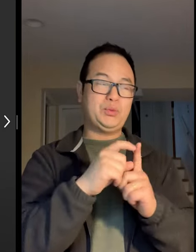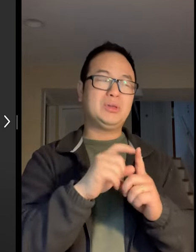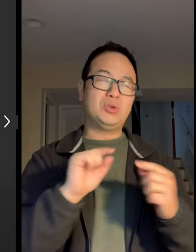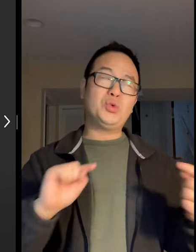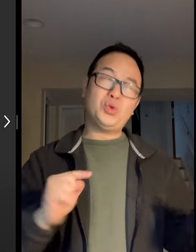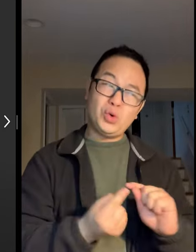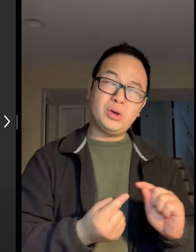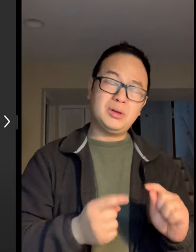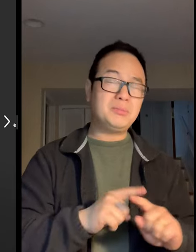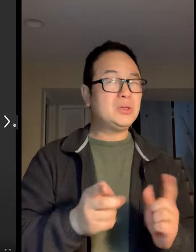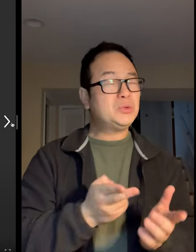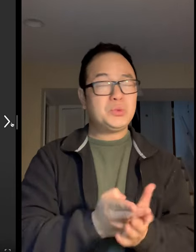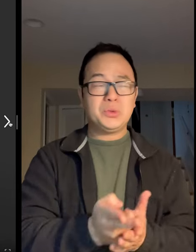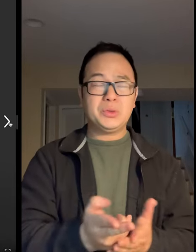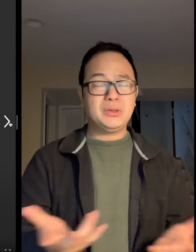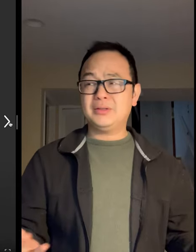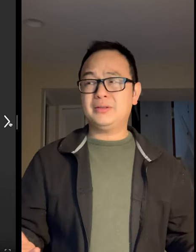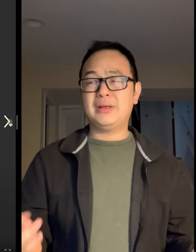and spread the virus.